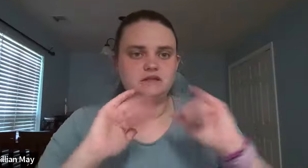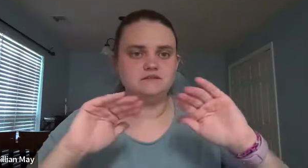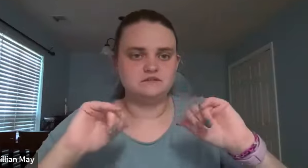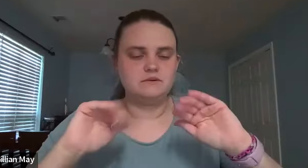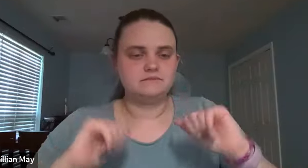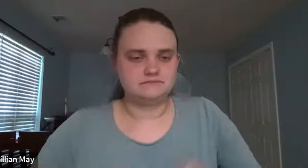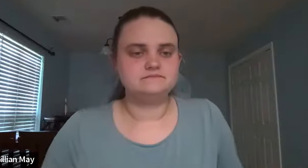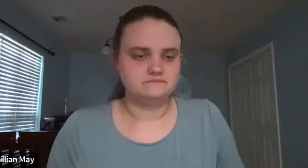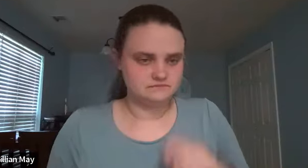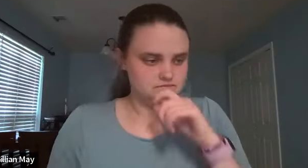compete swimming.